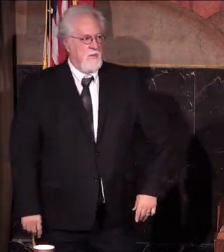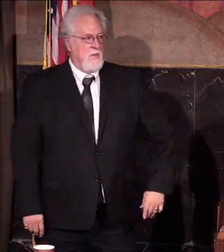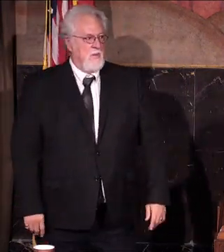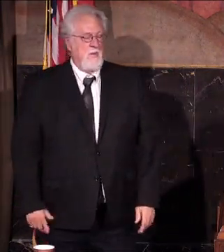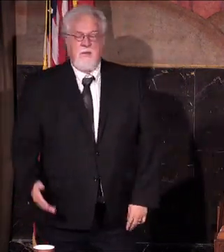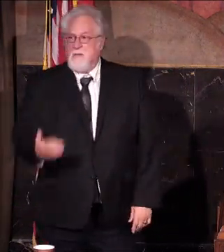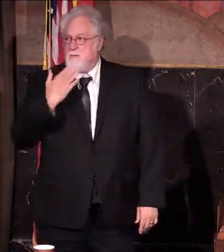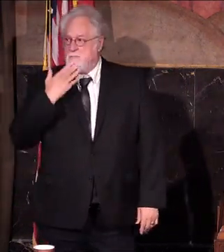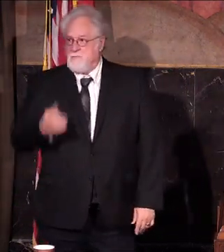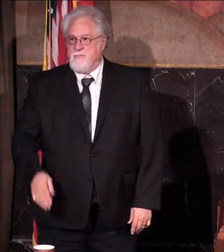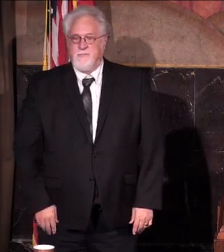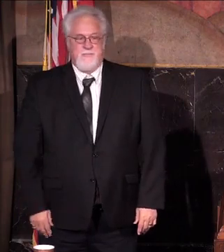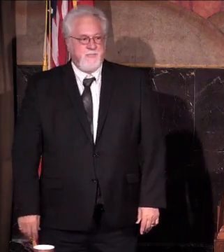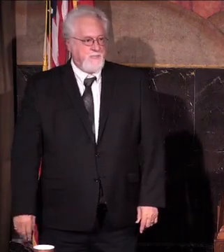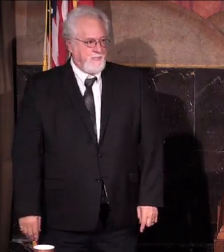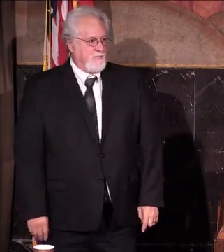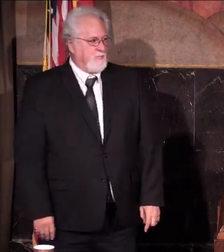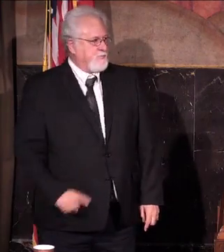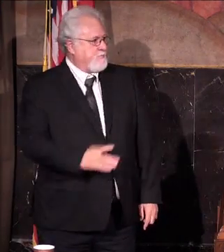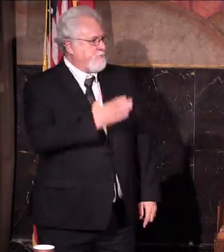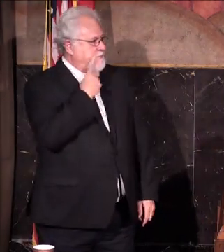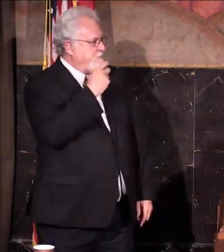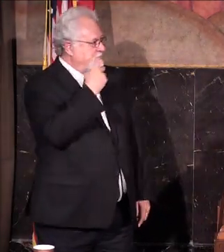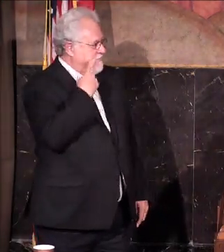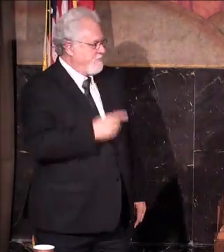Thank you, sir. Thank you, Governor.